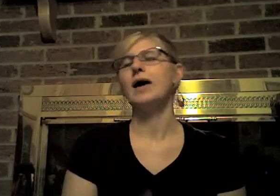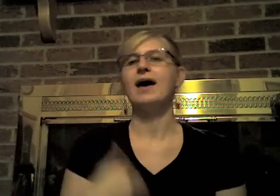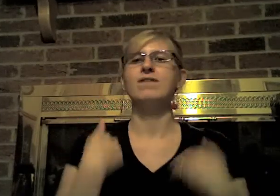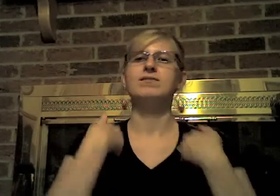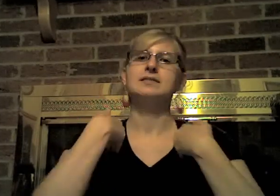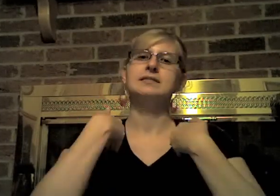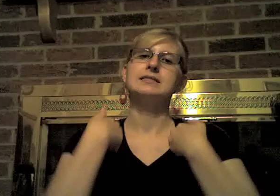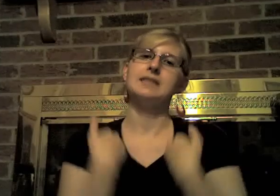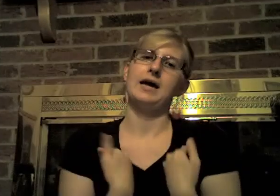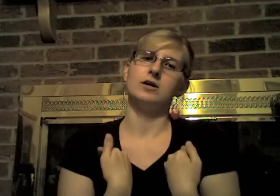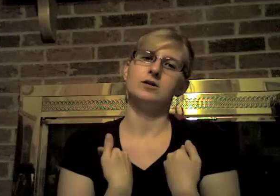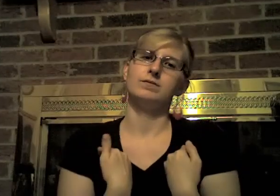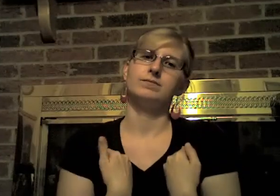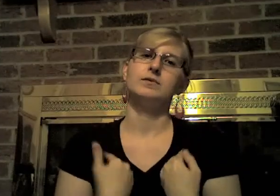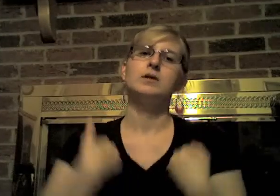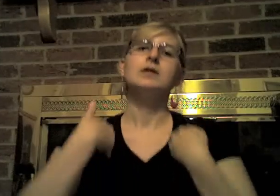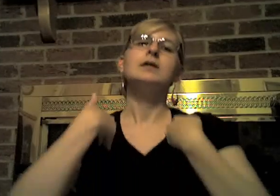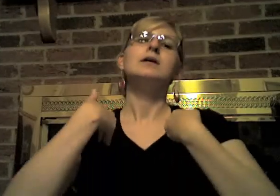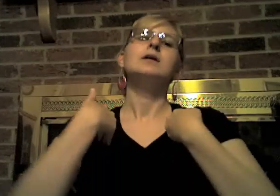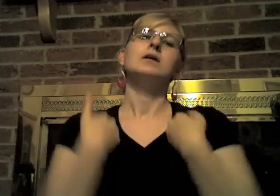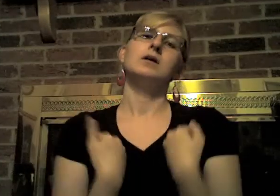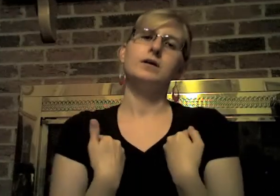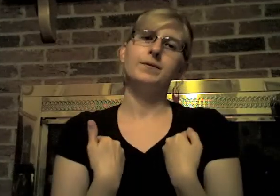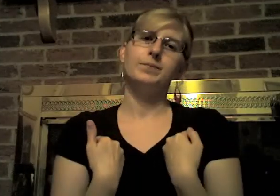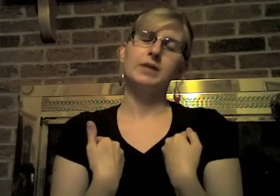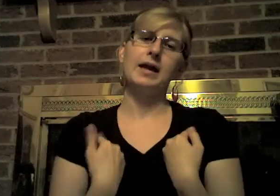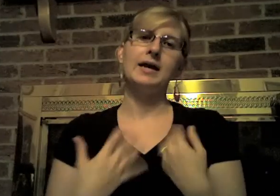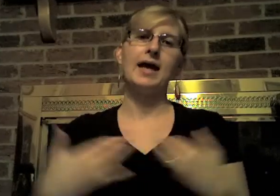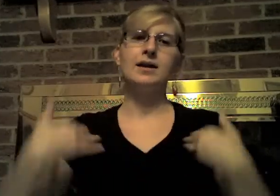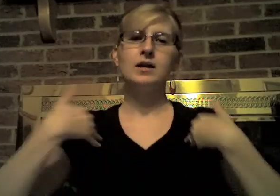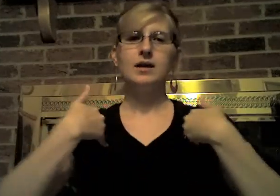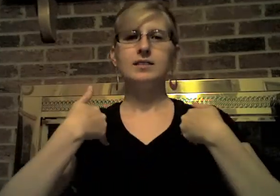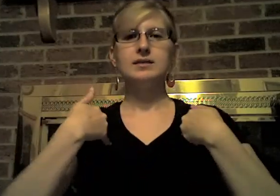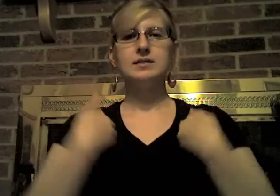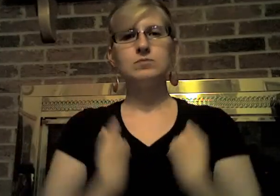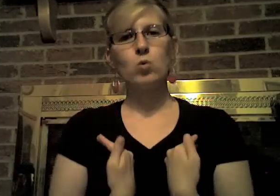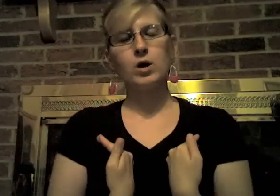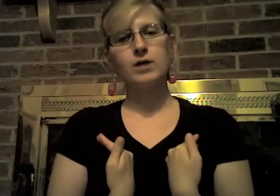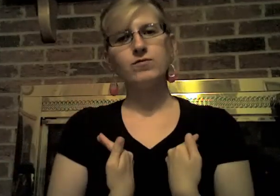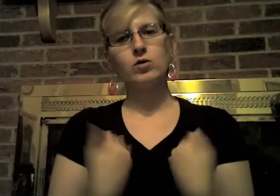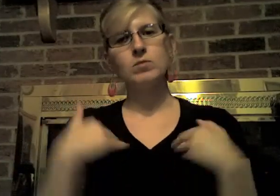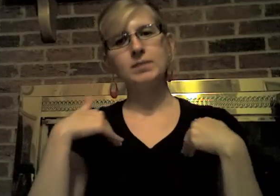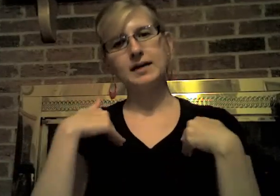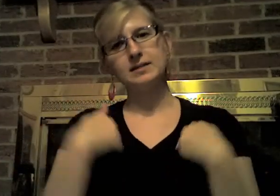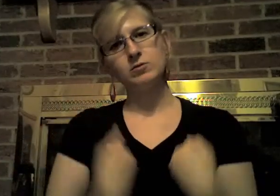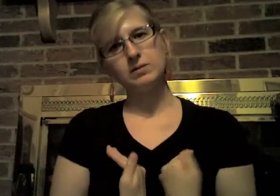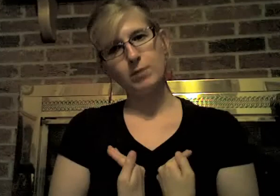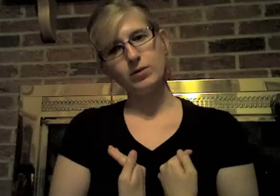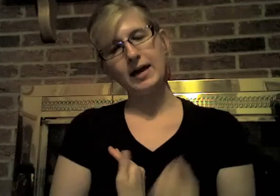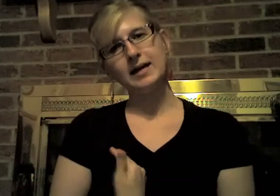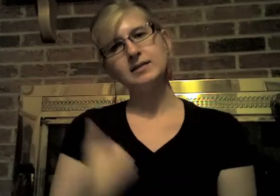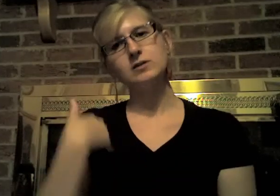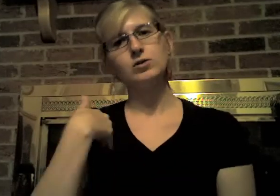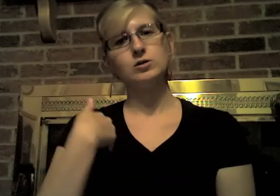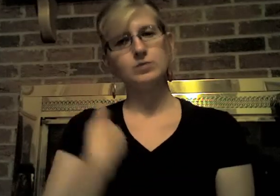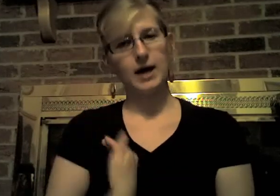have tired. And again, this is more formal because I'm using both hands. You can do